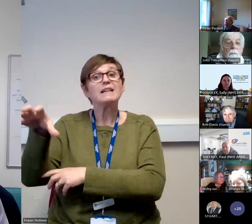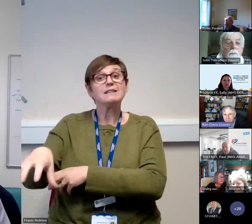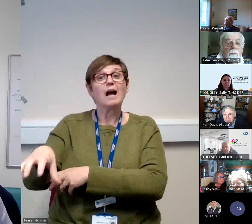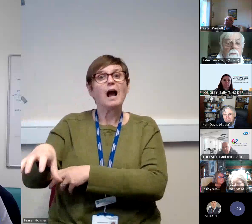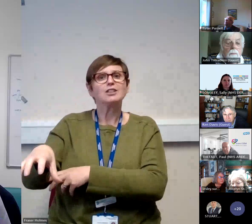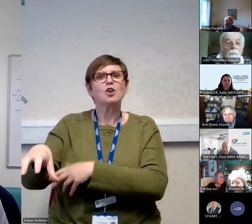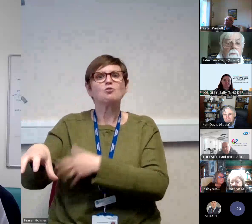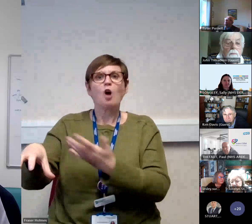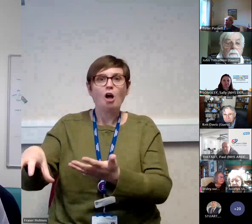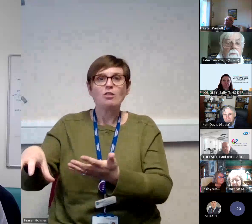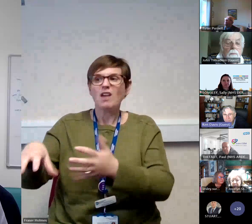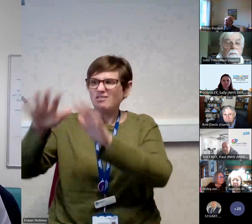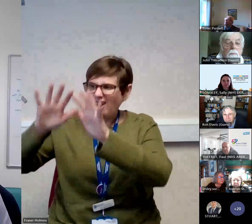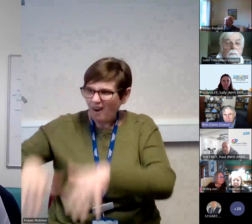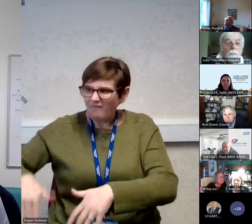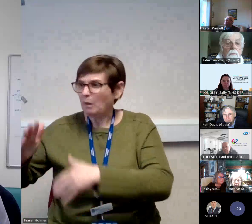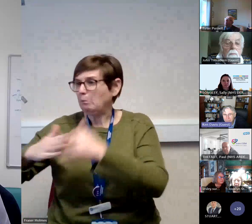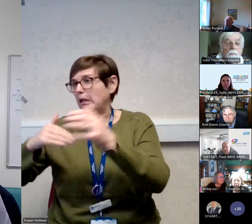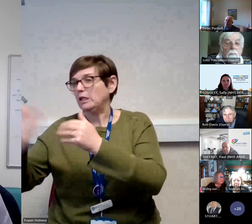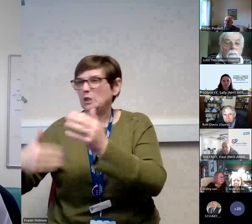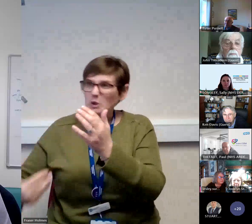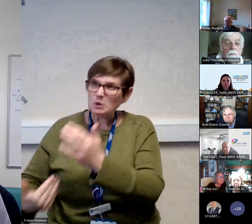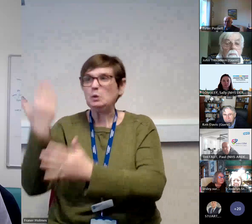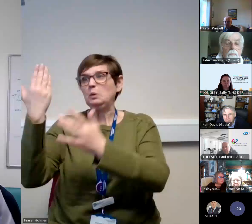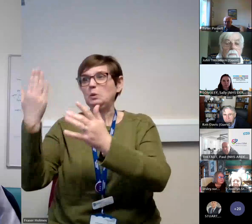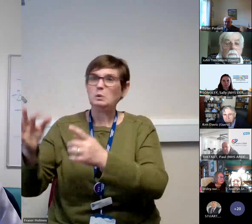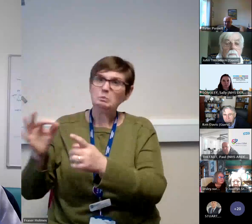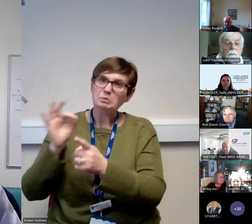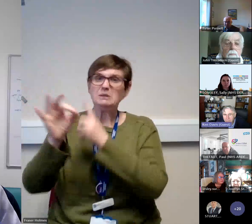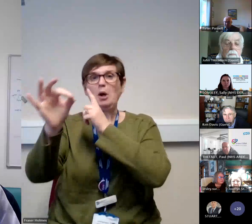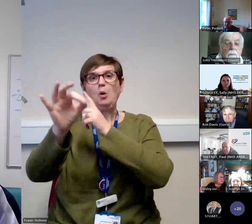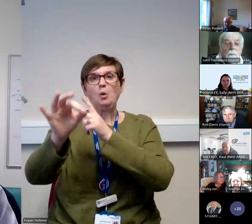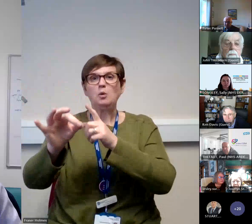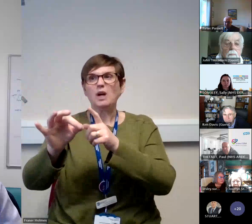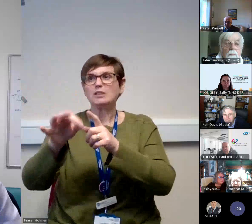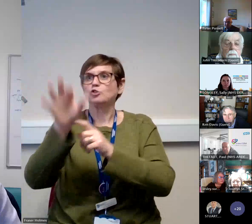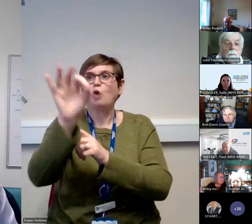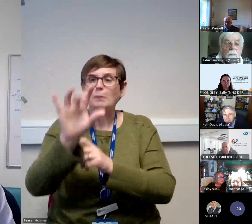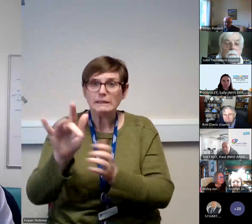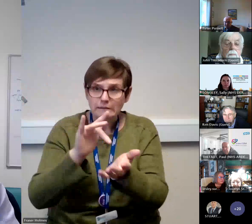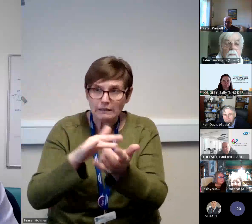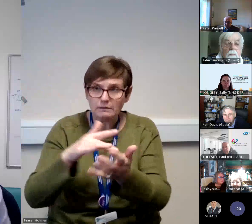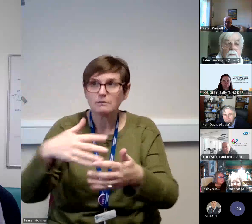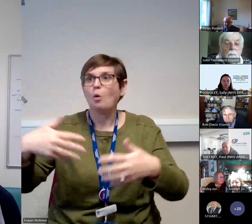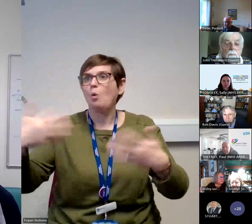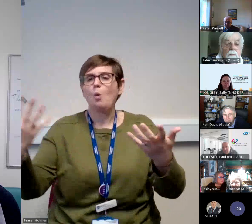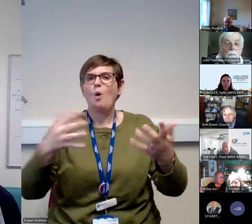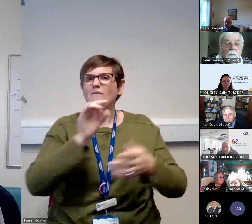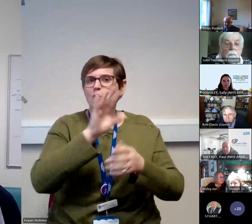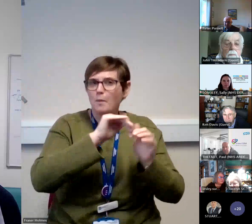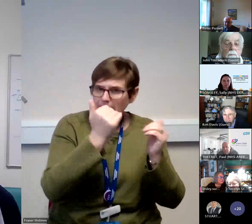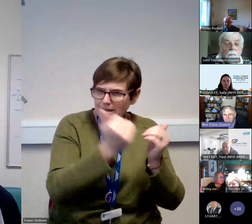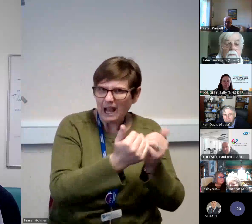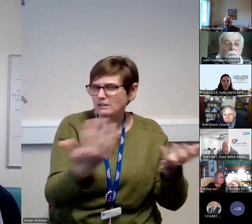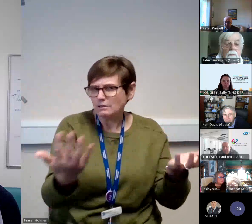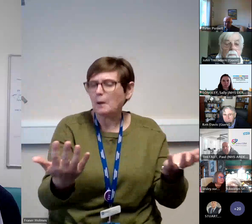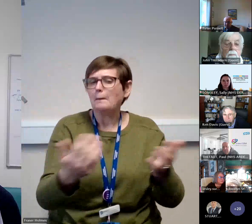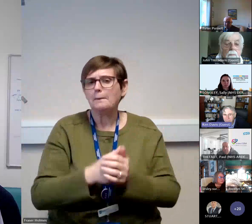than building something new and bespoke at a retail park or a football stadium, for